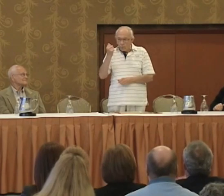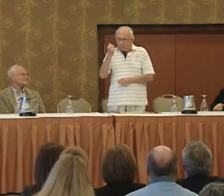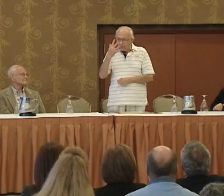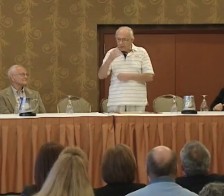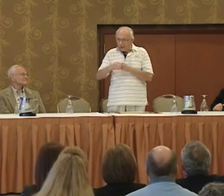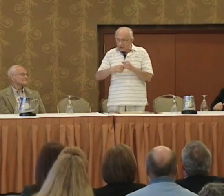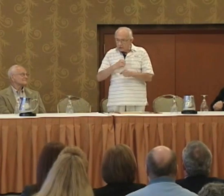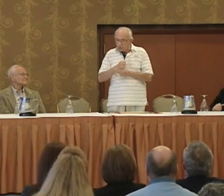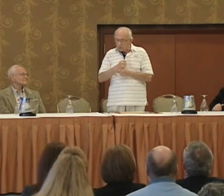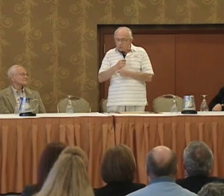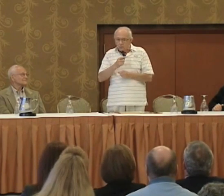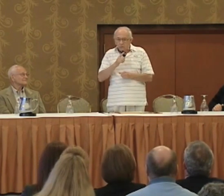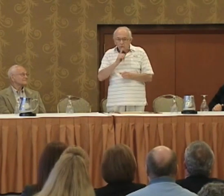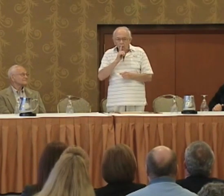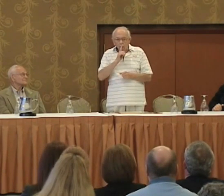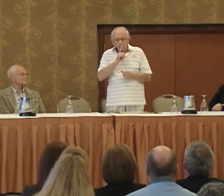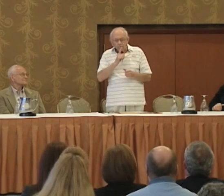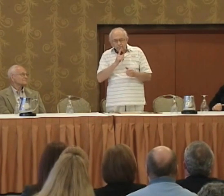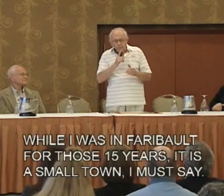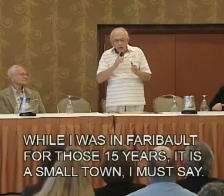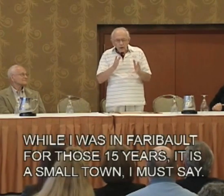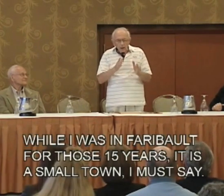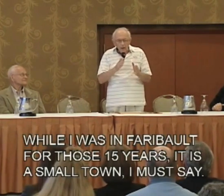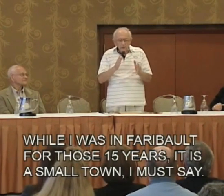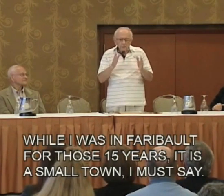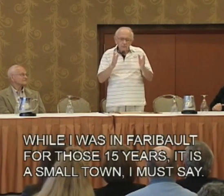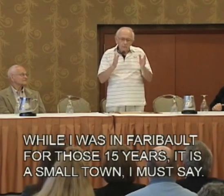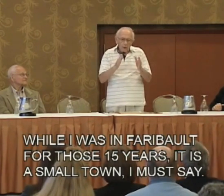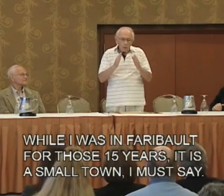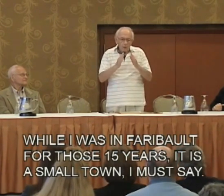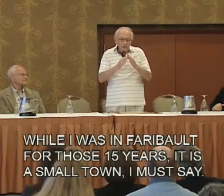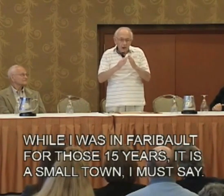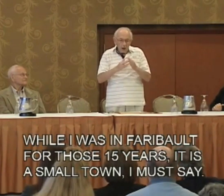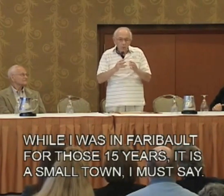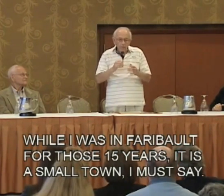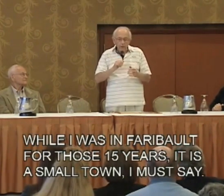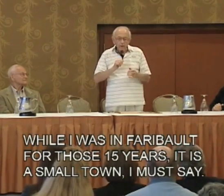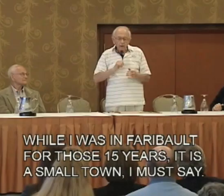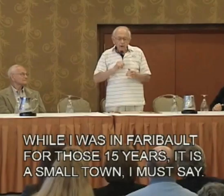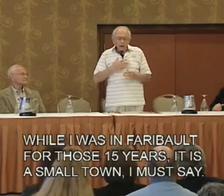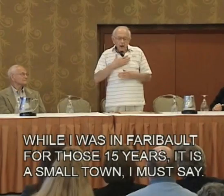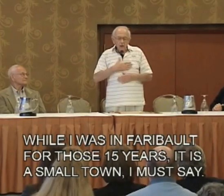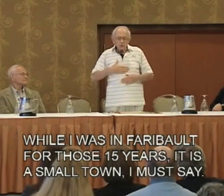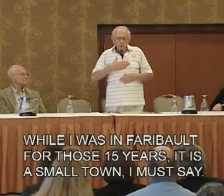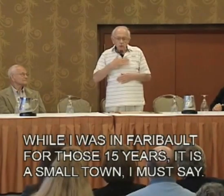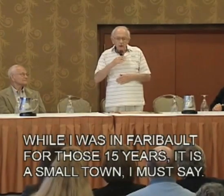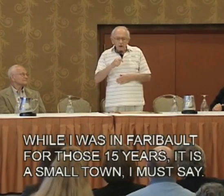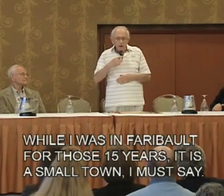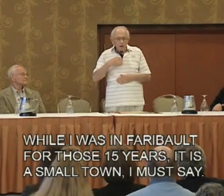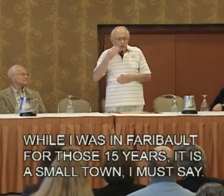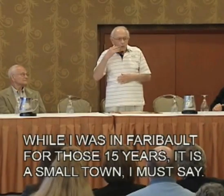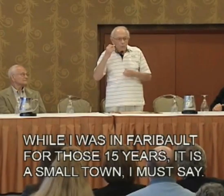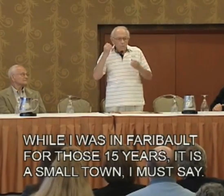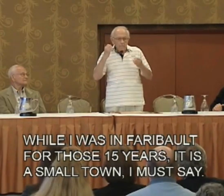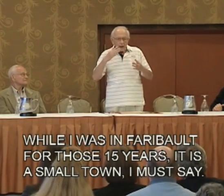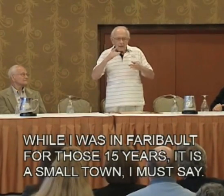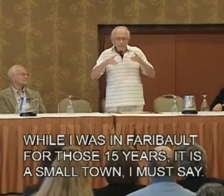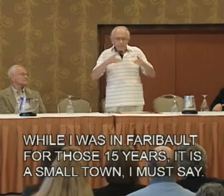while I was in Faribault for those 15 years it is a small town I must say I